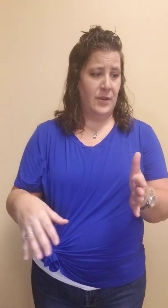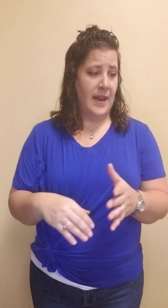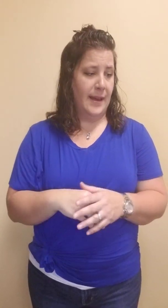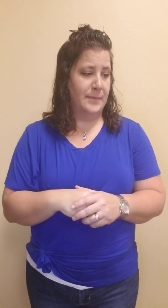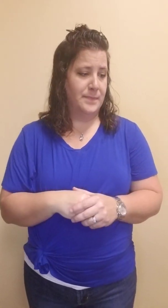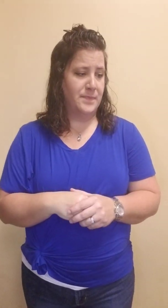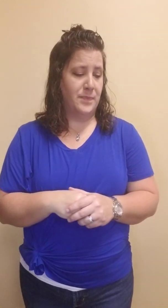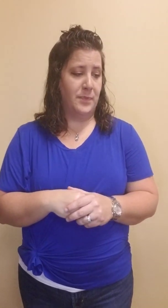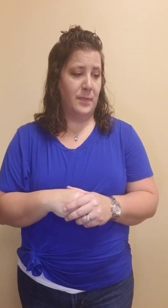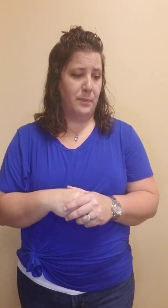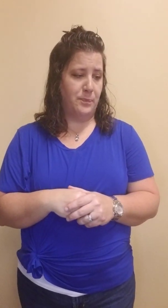Okay.